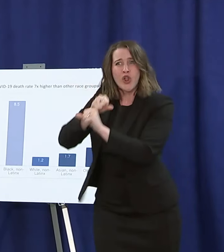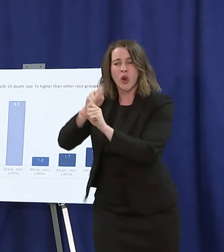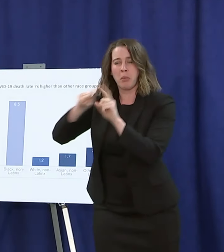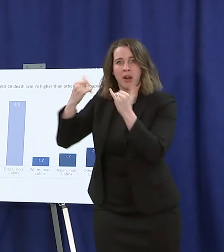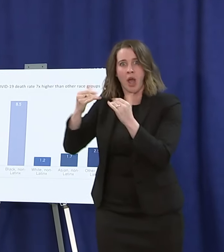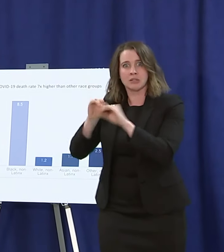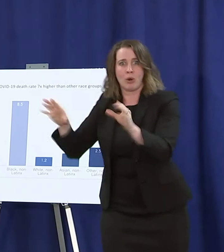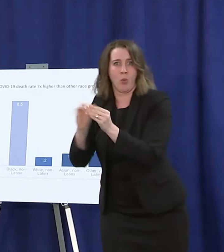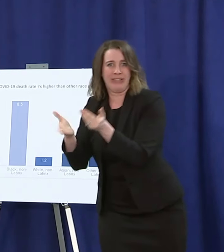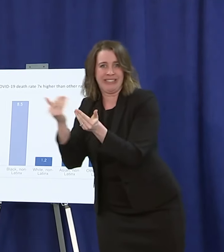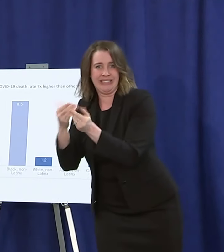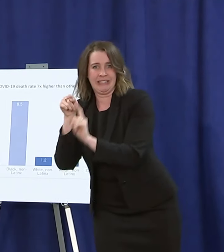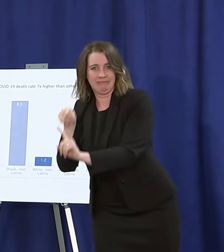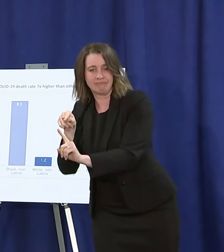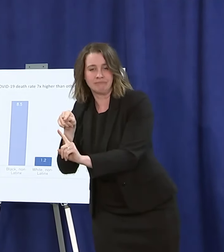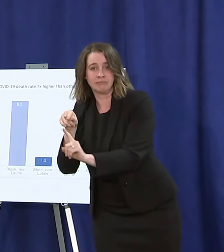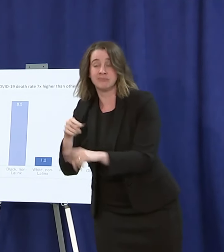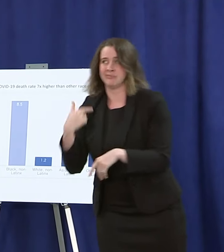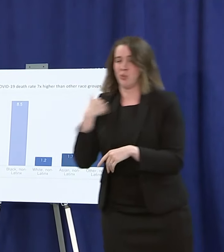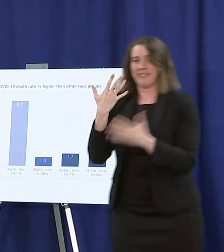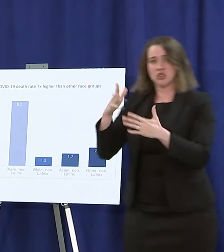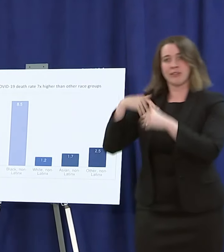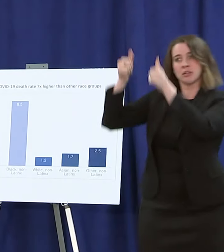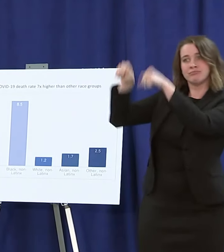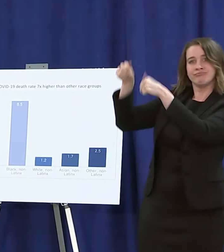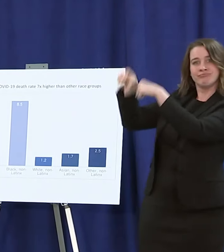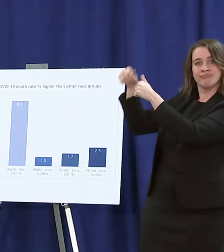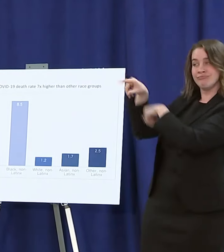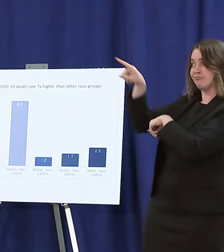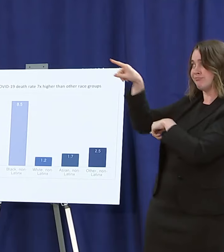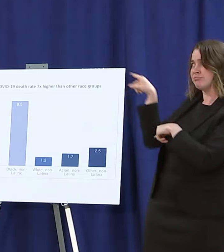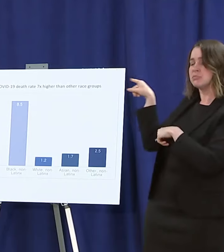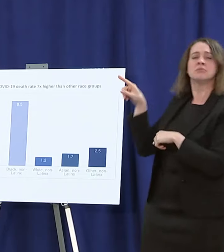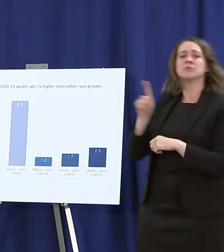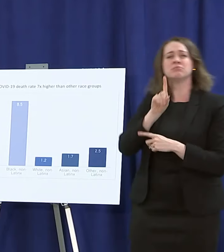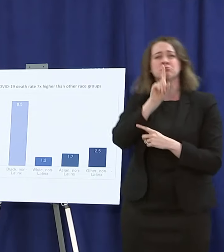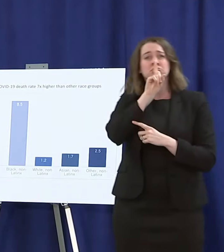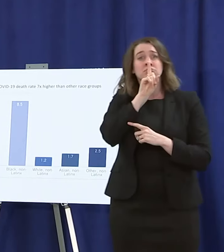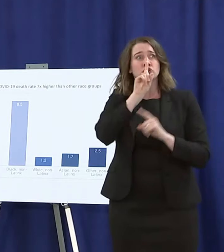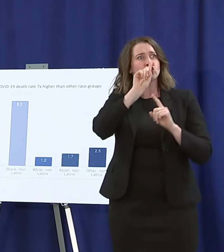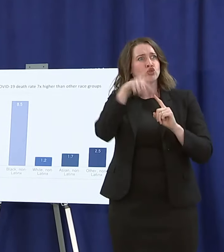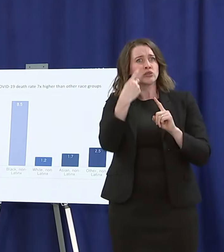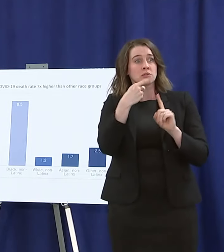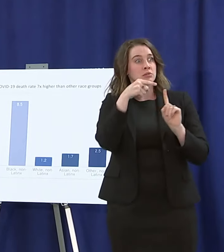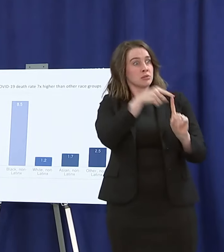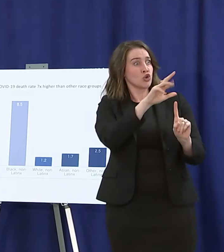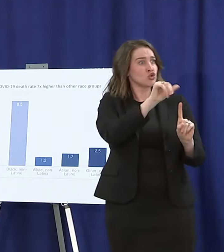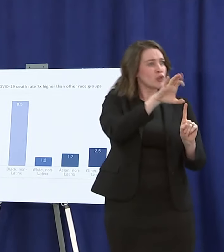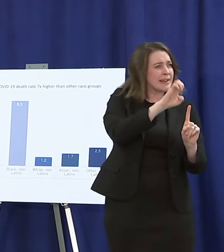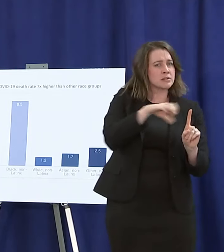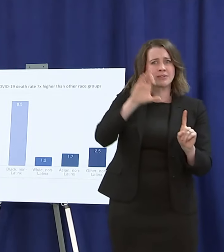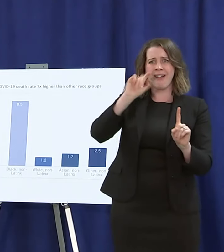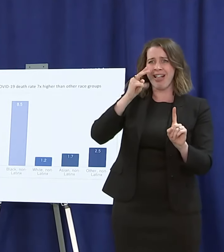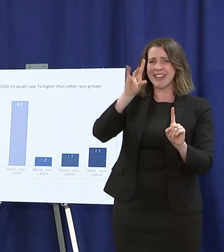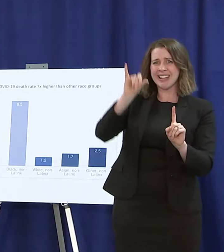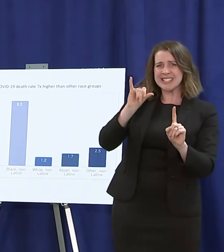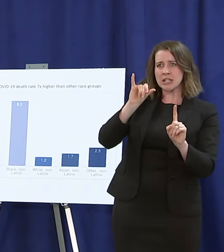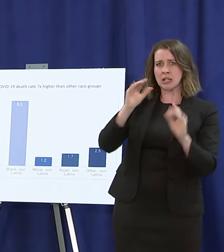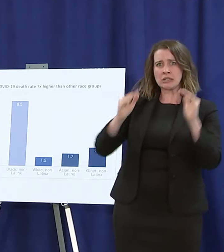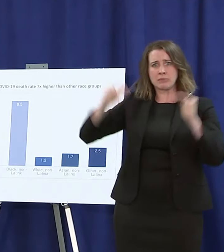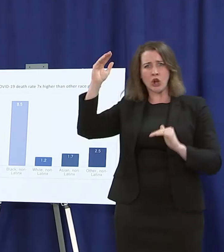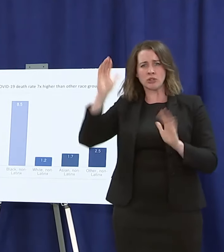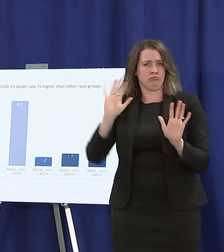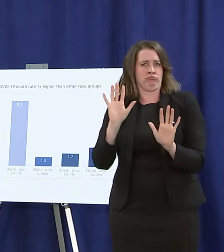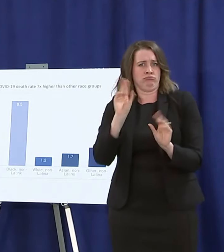see from the maps that are up, this is not just about racial and ethnic disparities in the outcomes. The distribution of